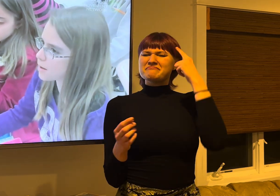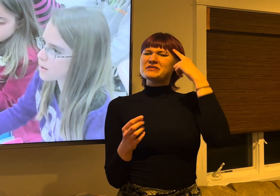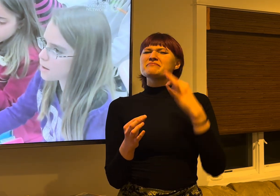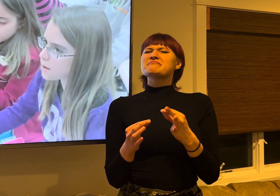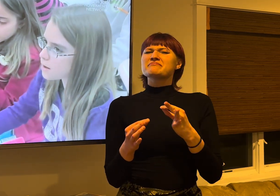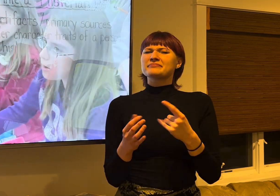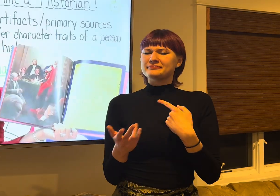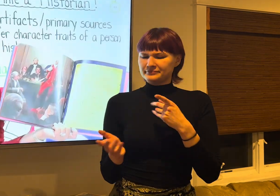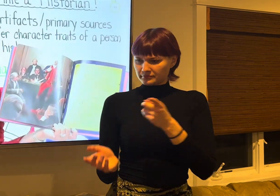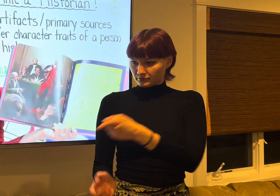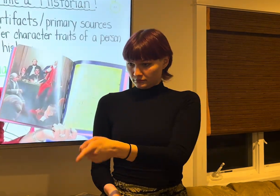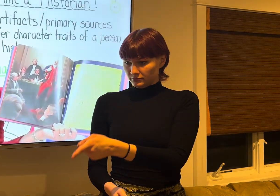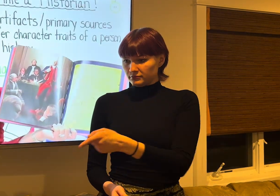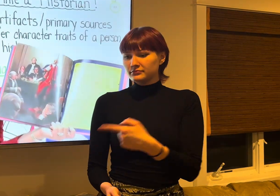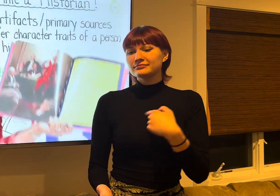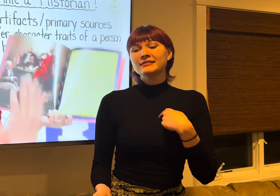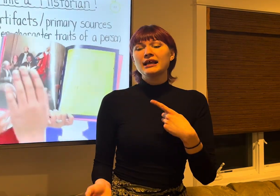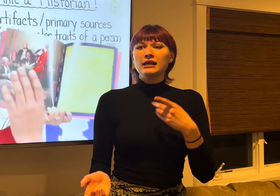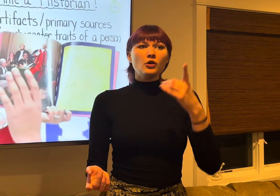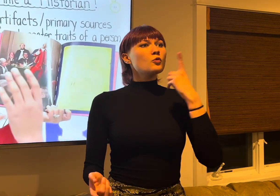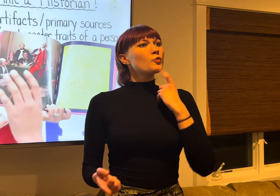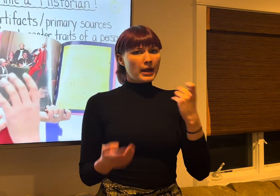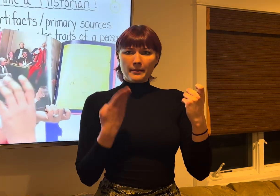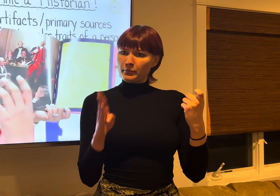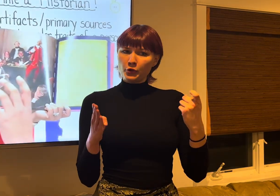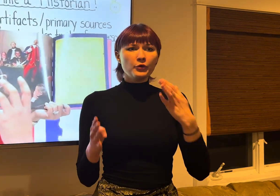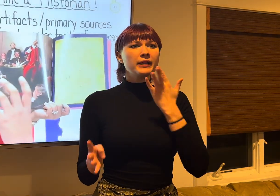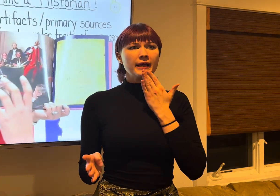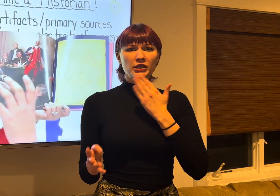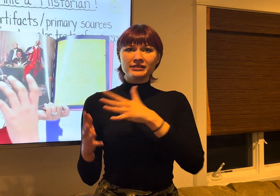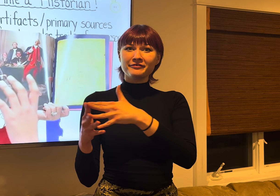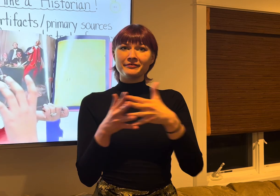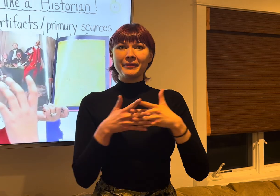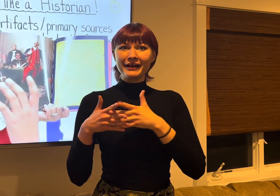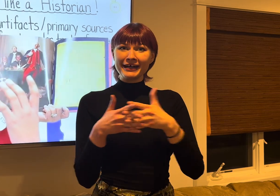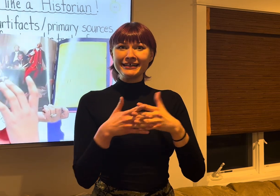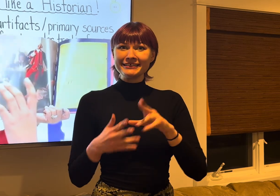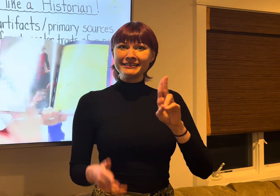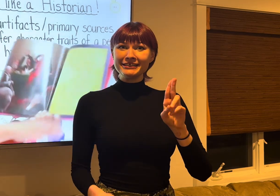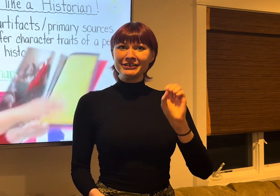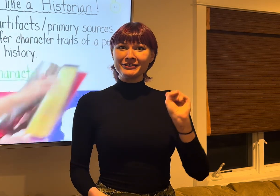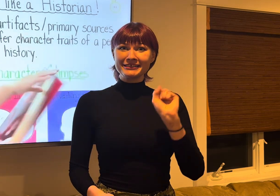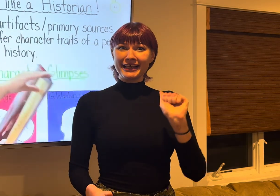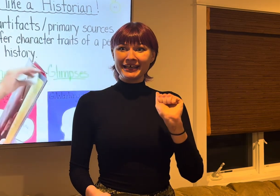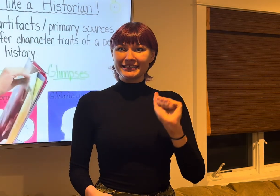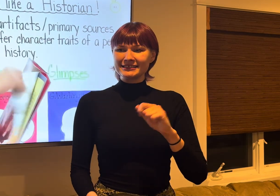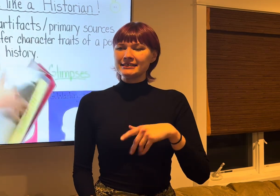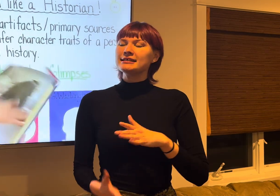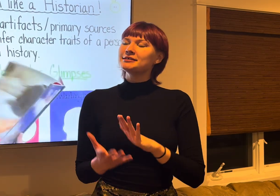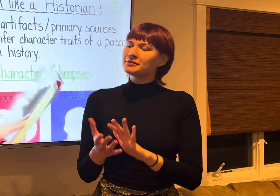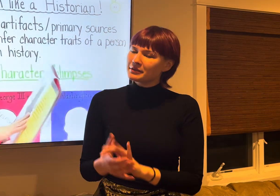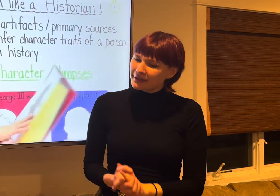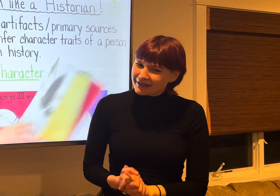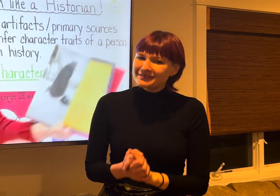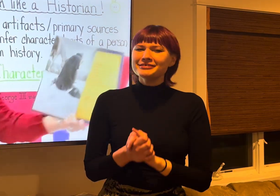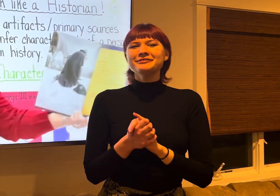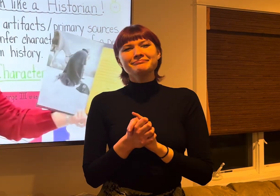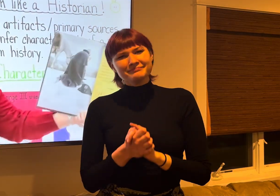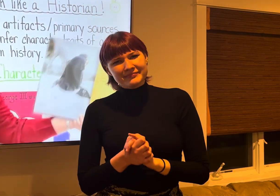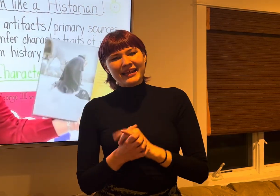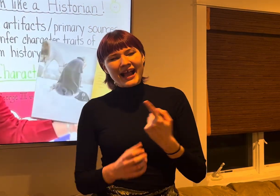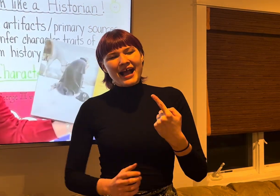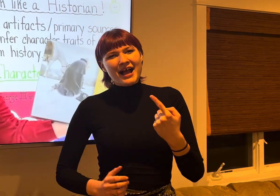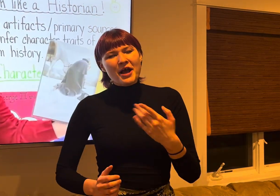So I was thinking more symbolism. I was trying to use a symbol to give you that, okay? Hold your questions, let me finish.